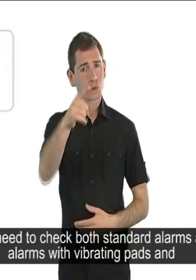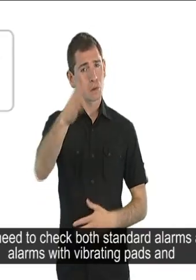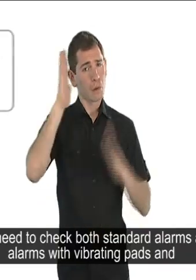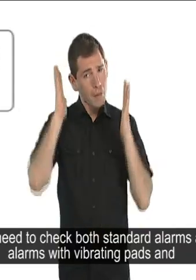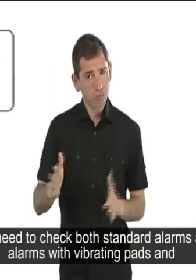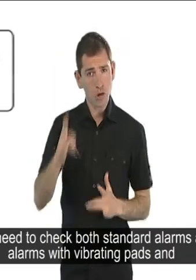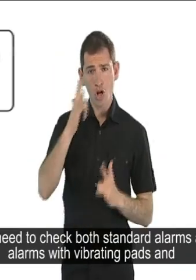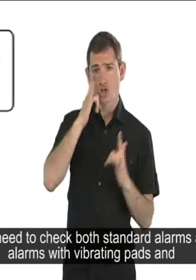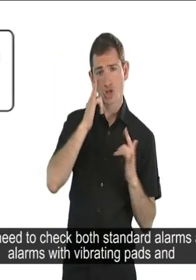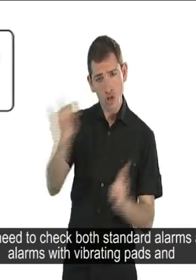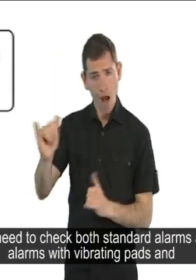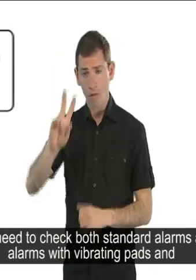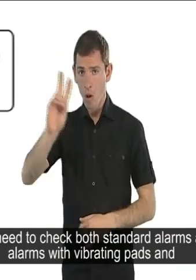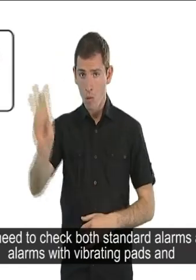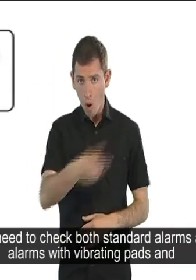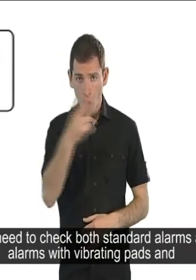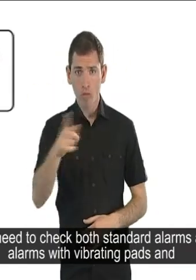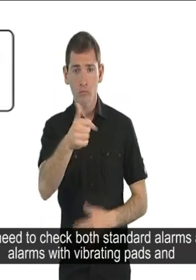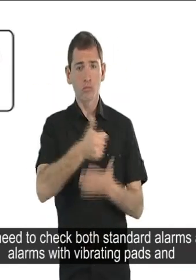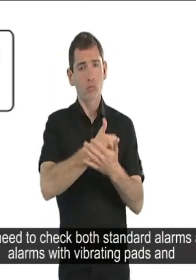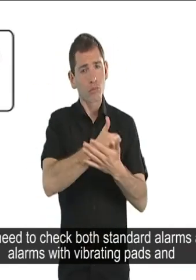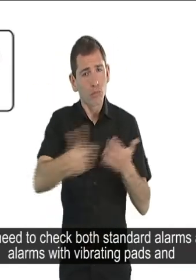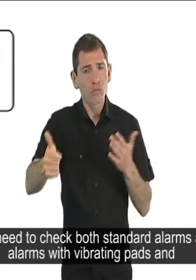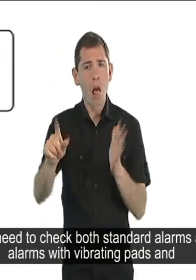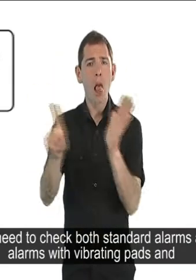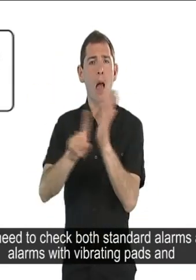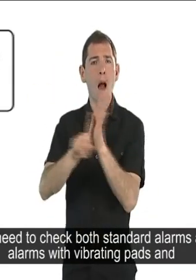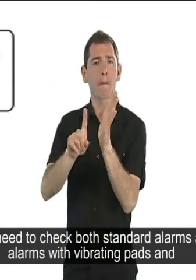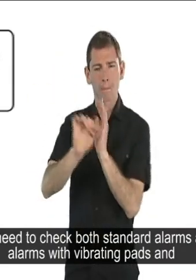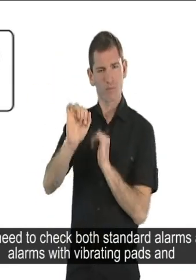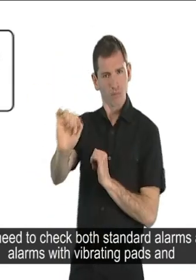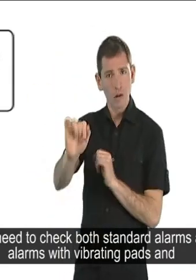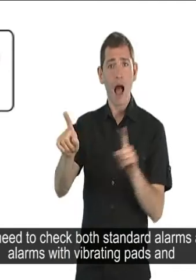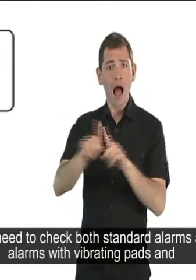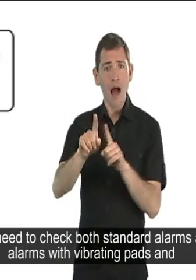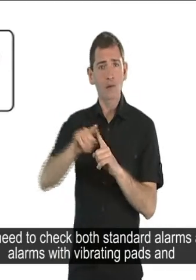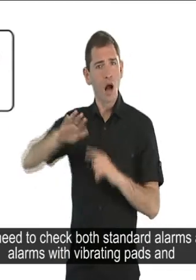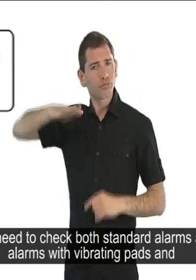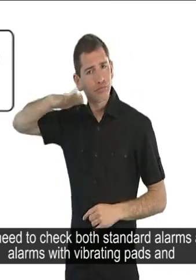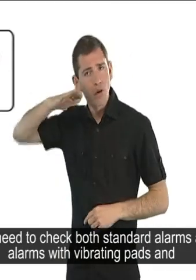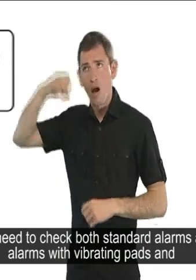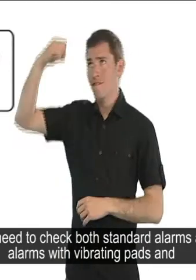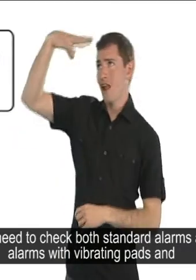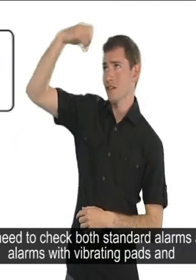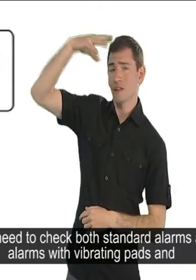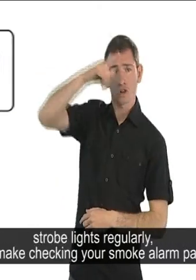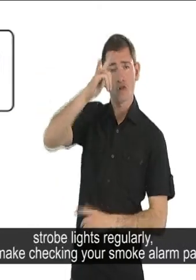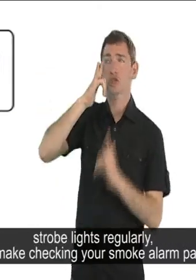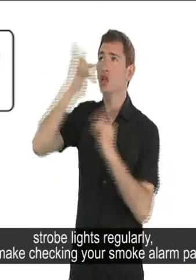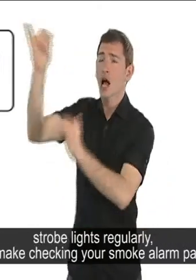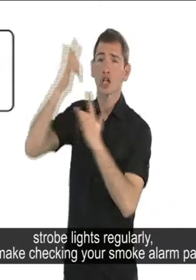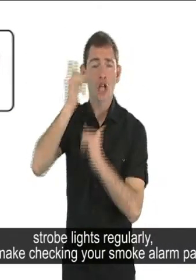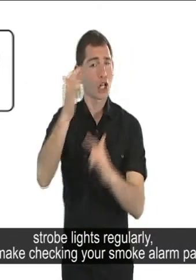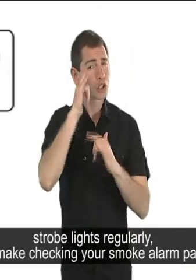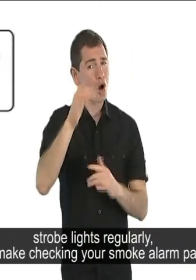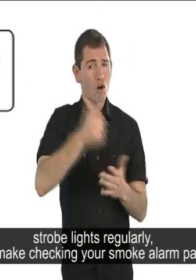You need to check both standard alarms and alarms with vibrating pads and strobe lights regularly. So